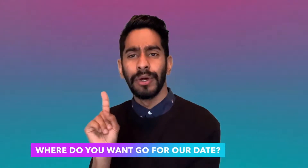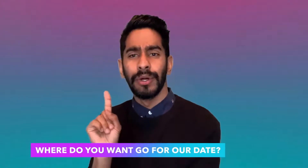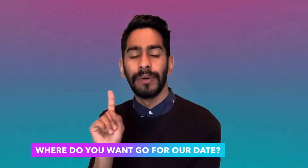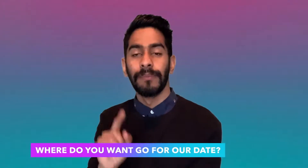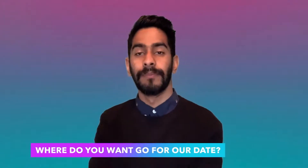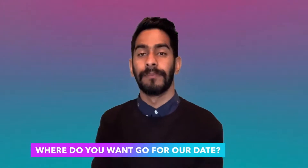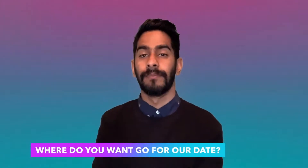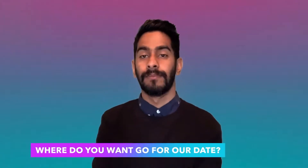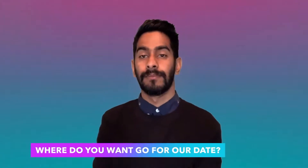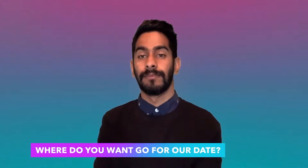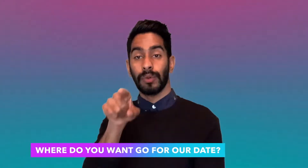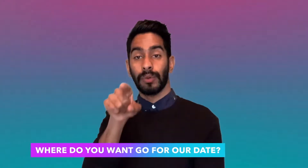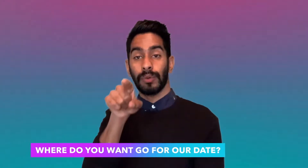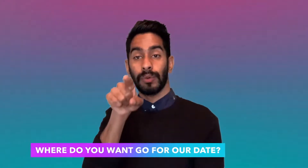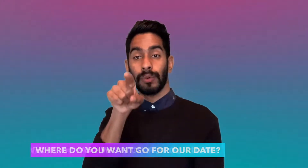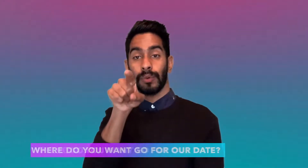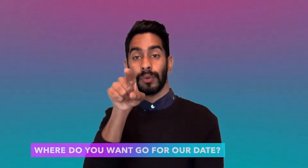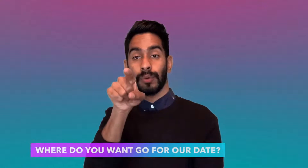Where do you want to go for our date?